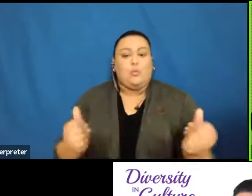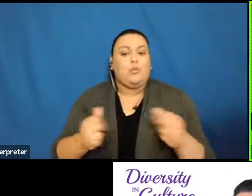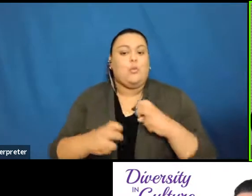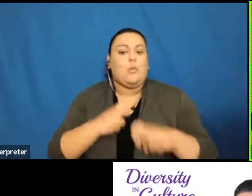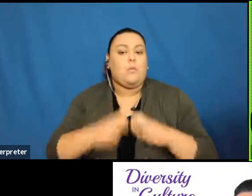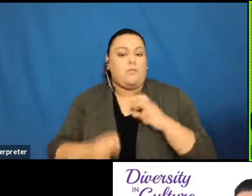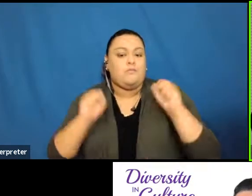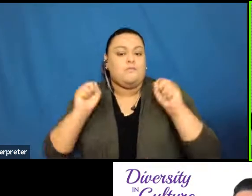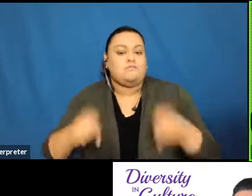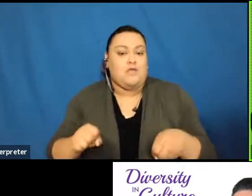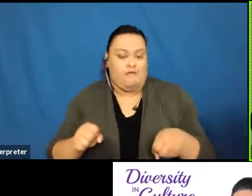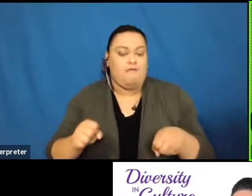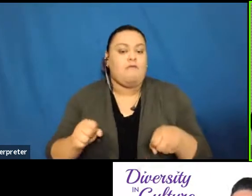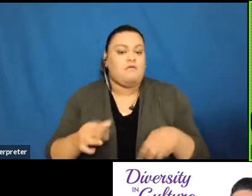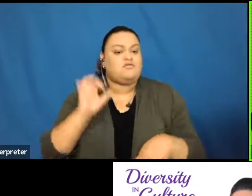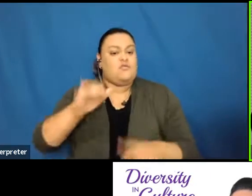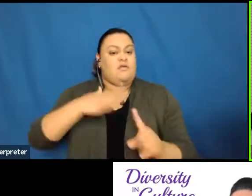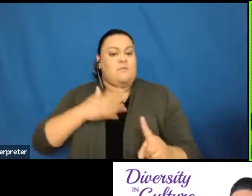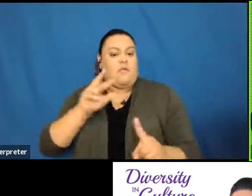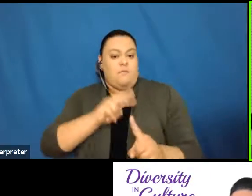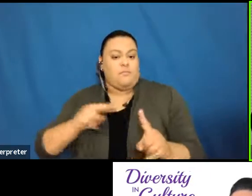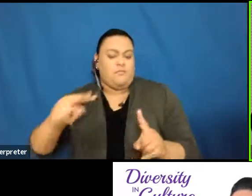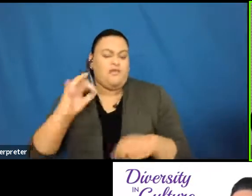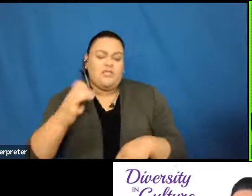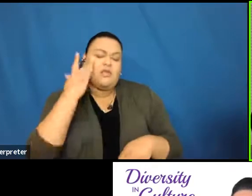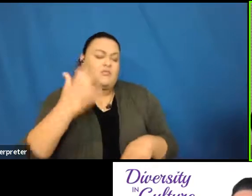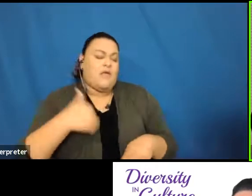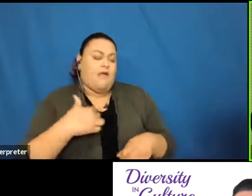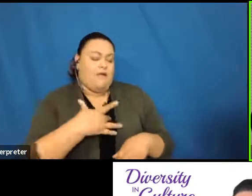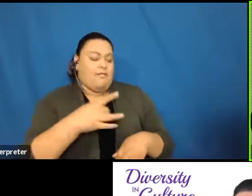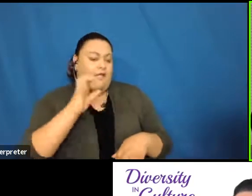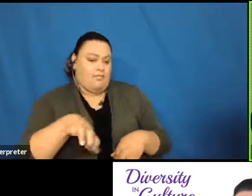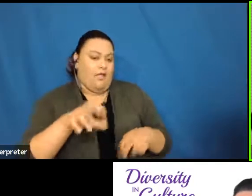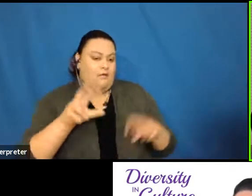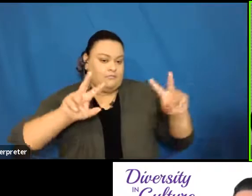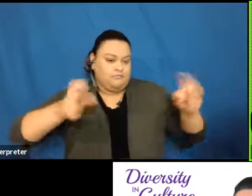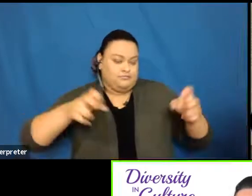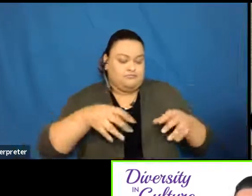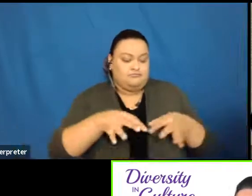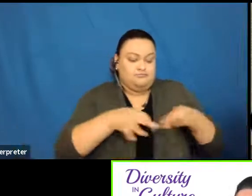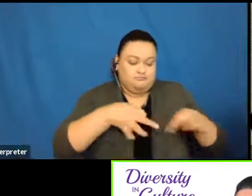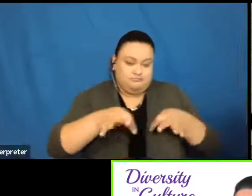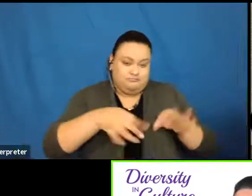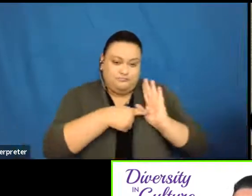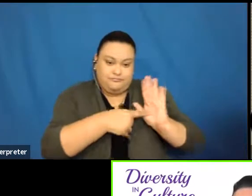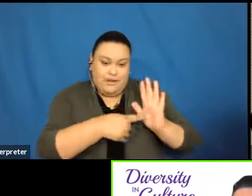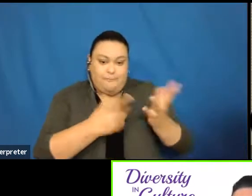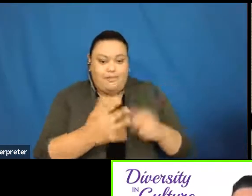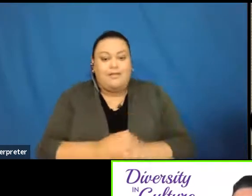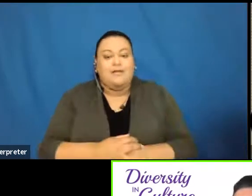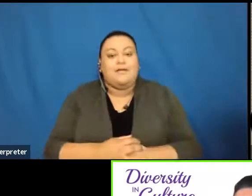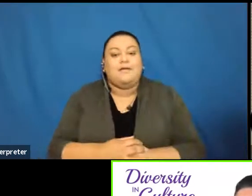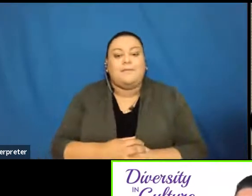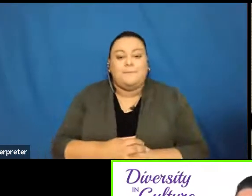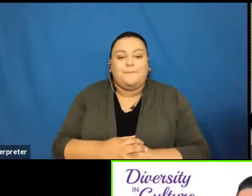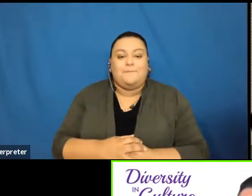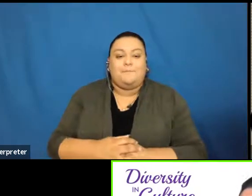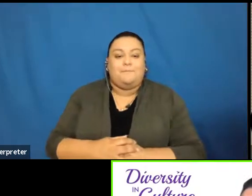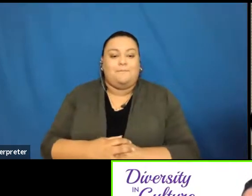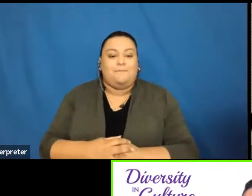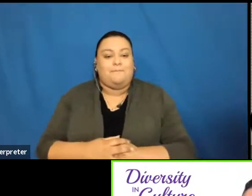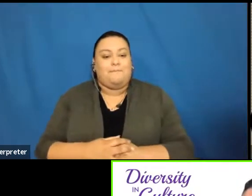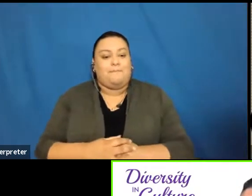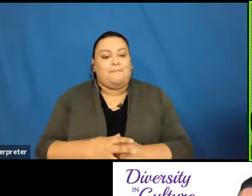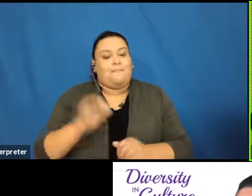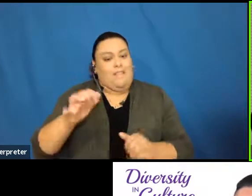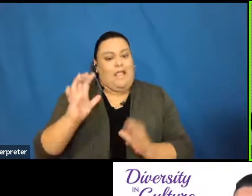So that's how I see it. So this is why I like that particular. I haven't thought about being saying, but that's